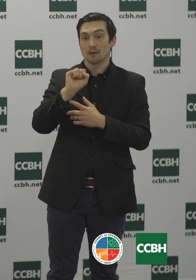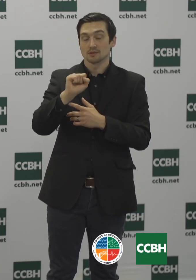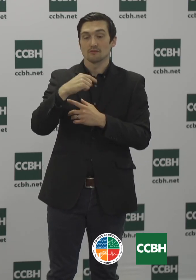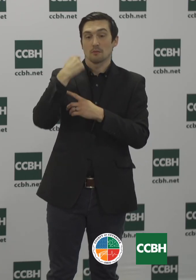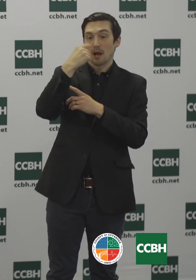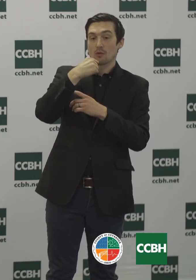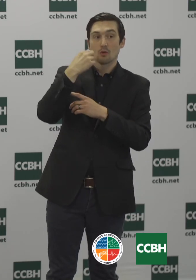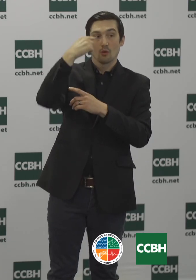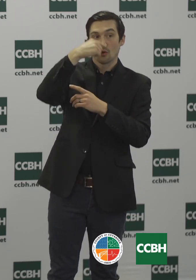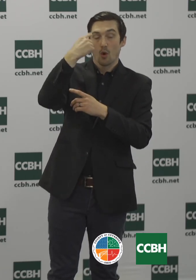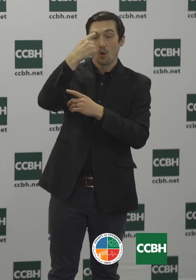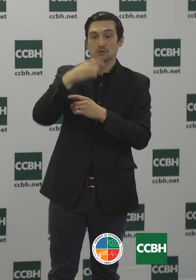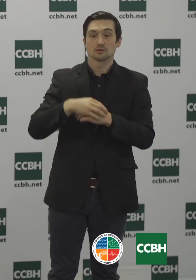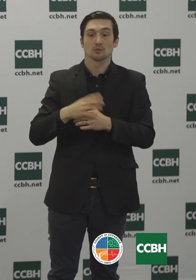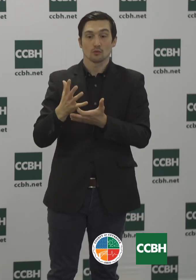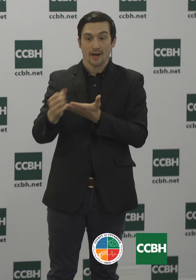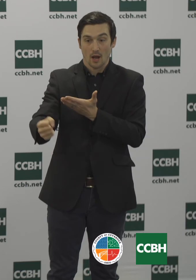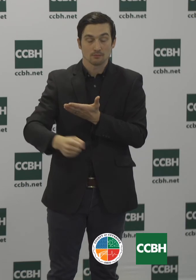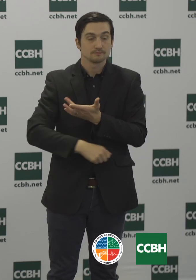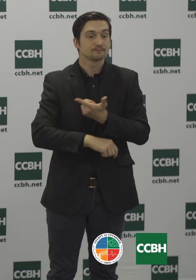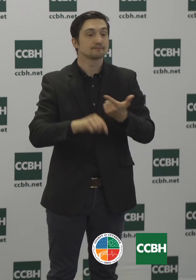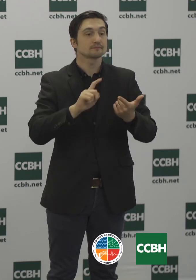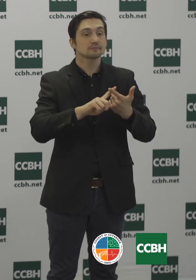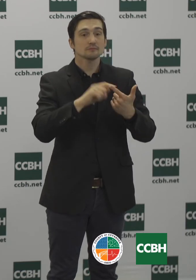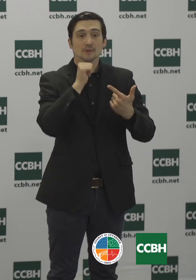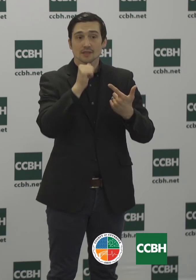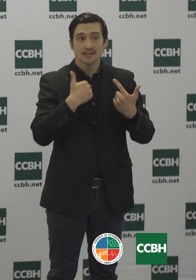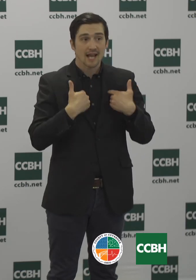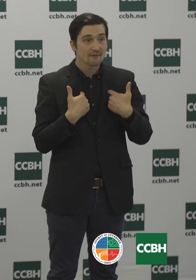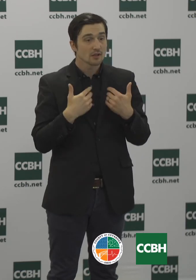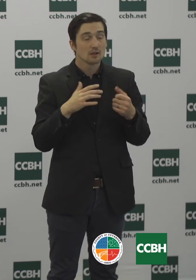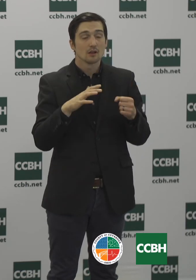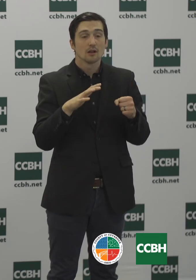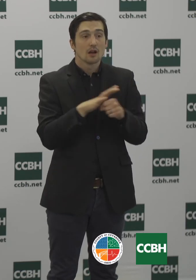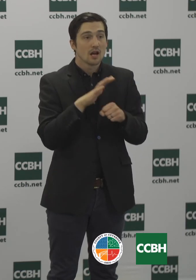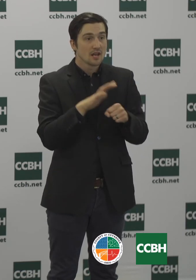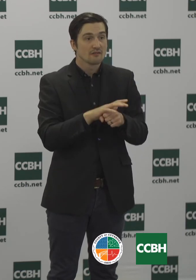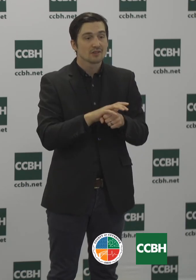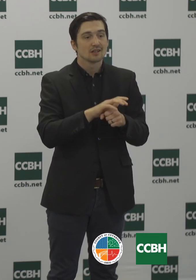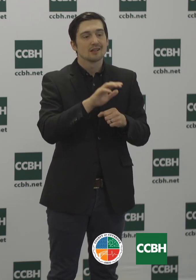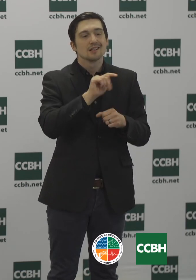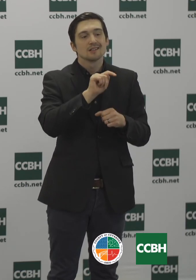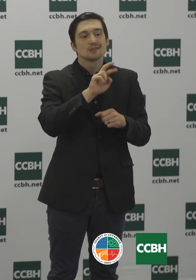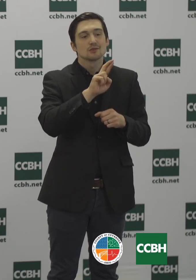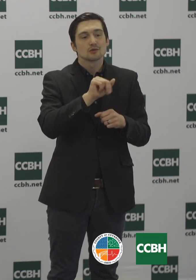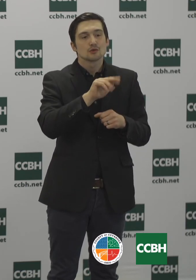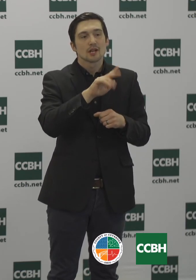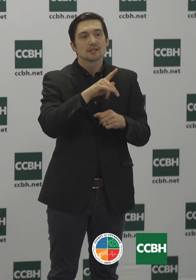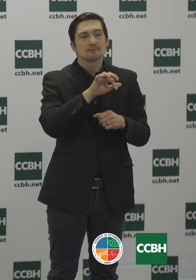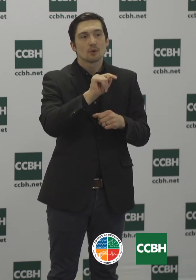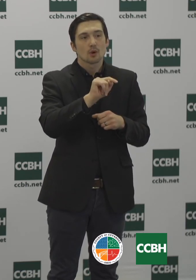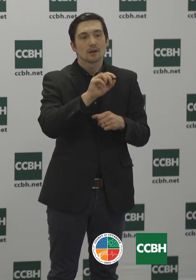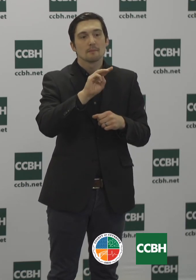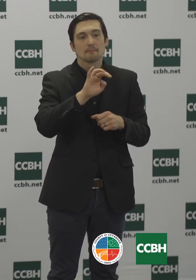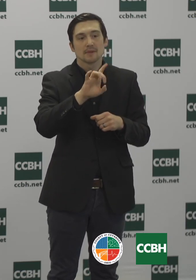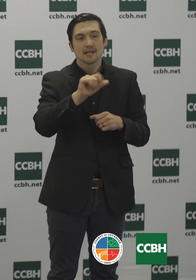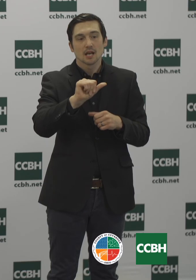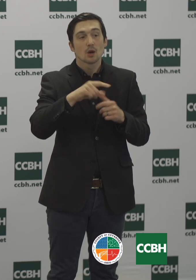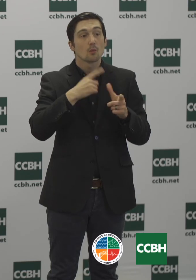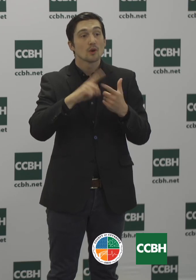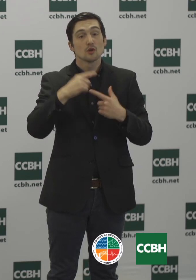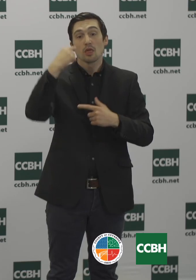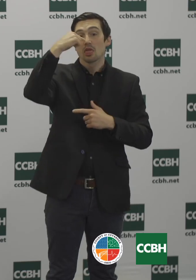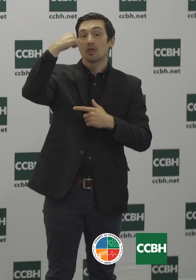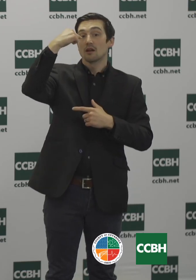mouth. We didn't have enough transport media, which is the liquid that goes in the tube once the swab is